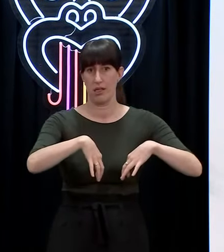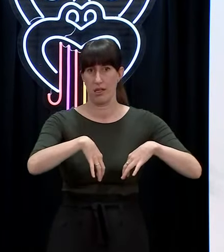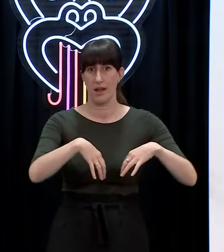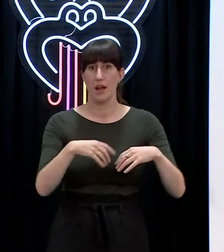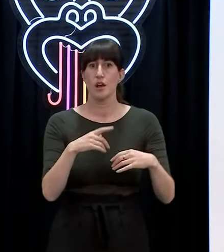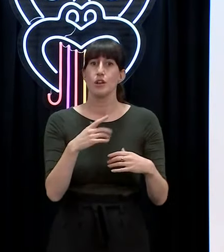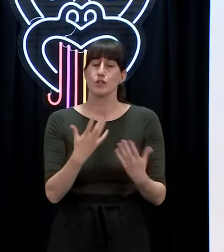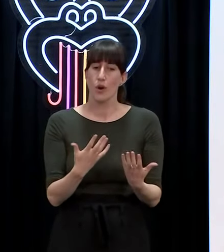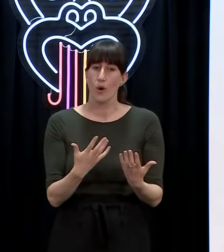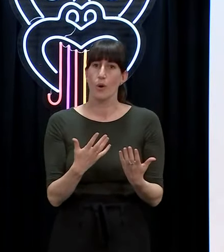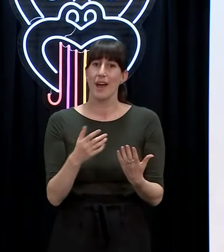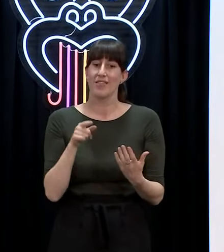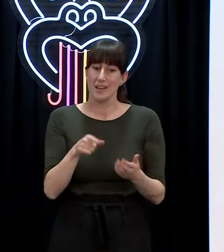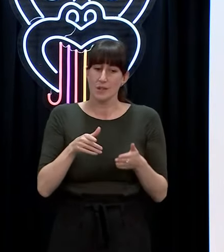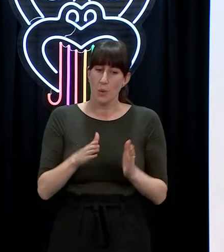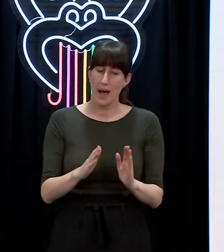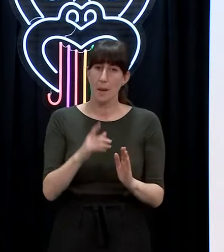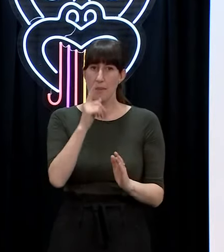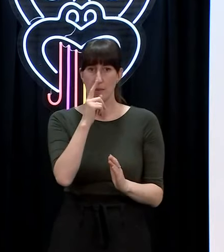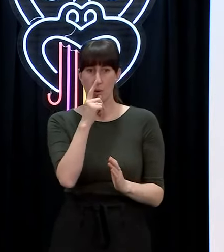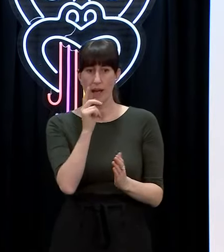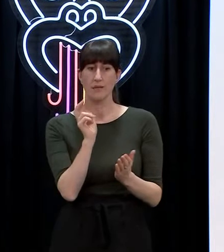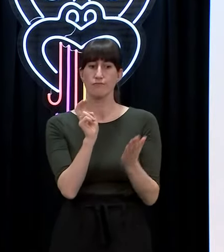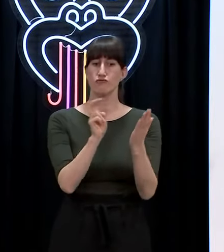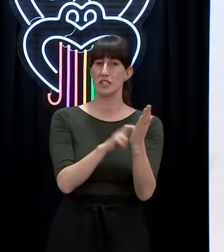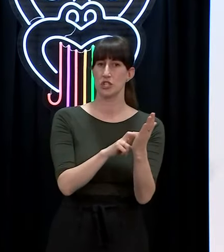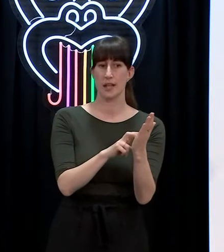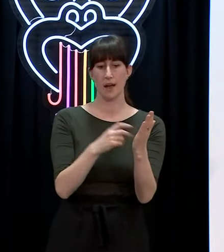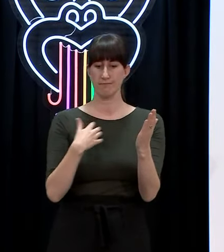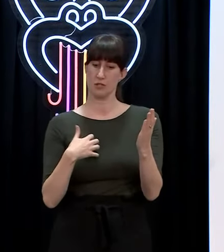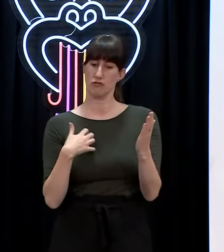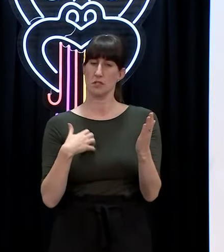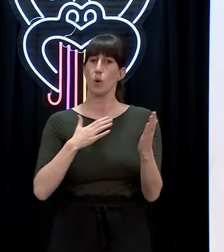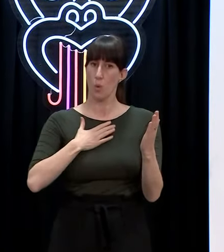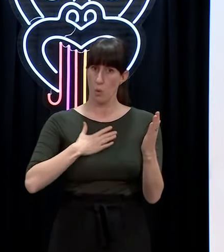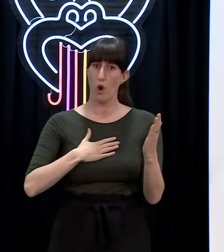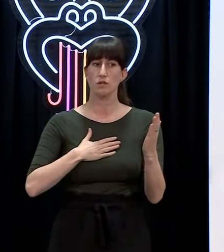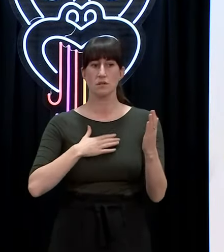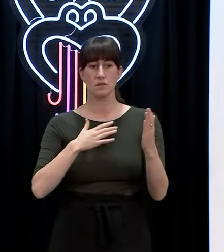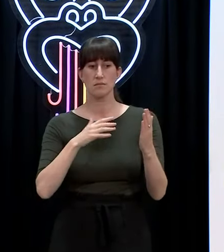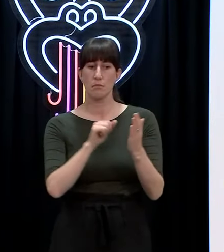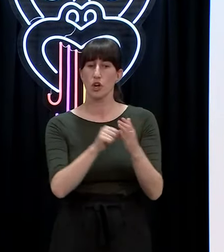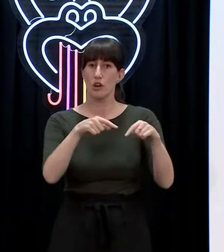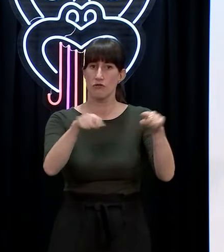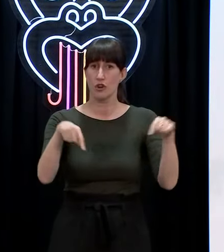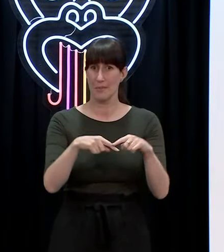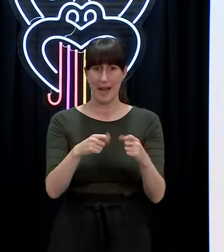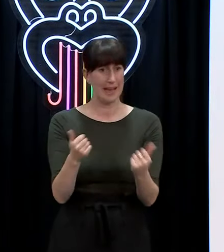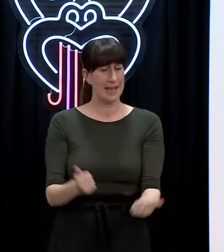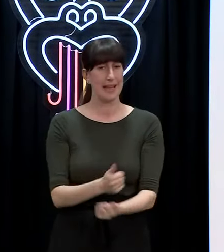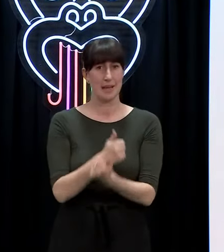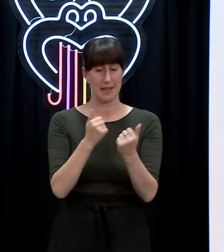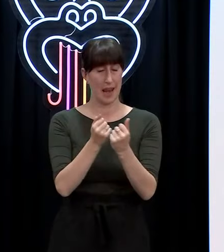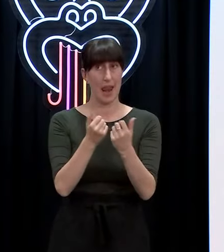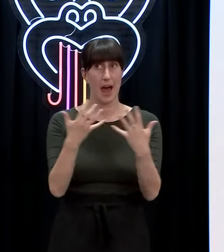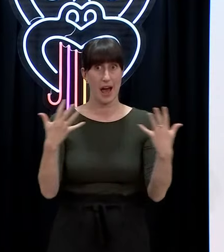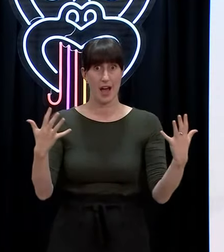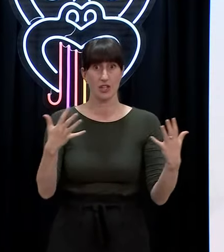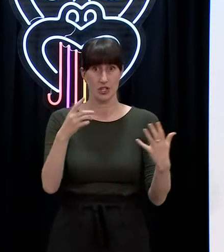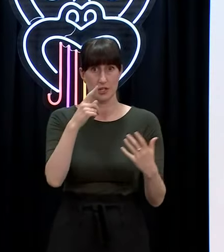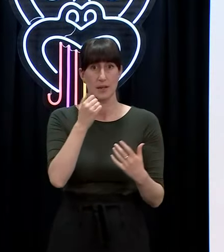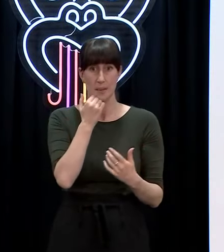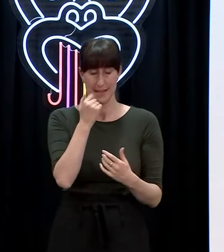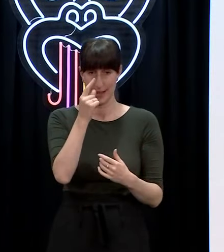to get on the website. They can register their interest in booking a room. They can do that in very large numbers, and then the system